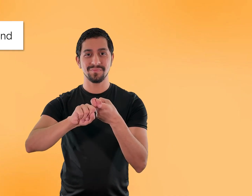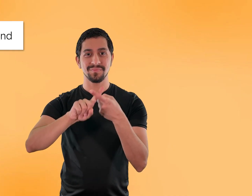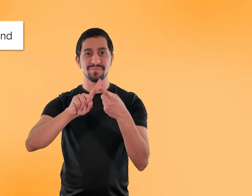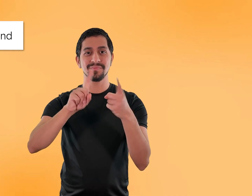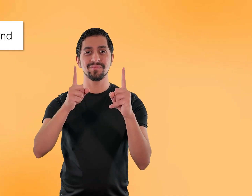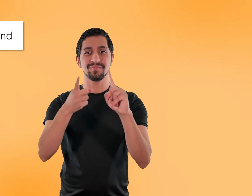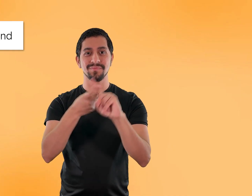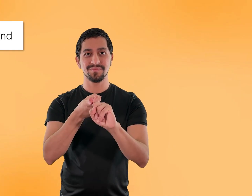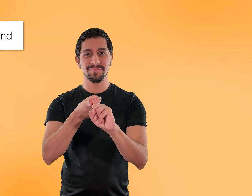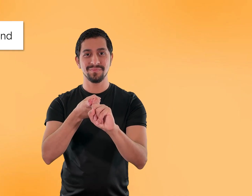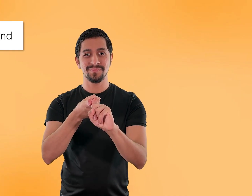Friend.